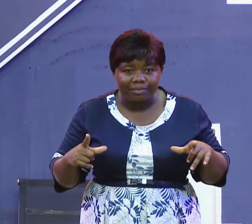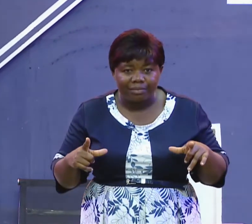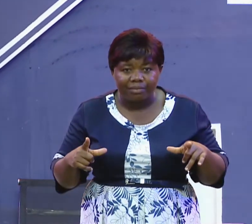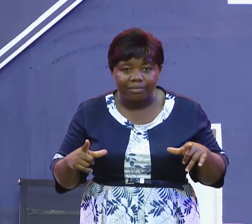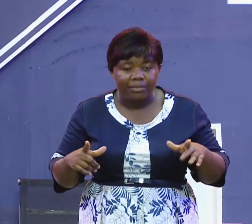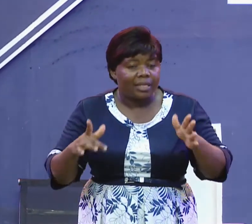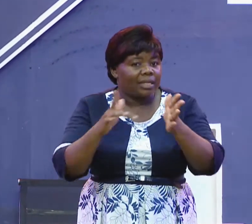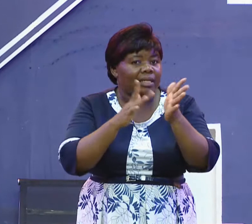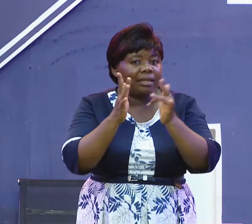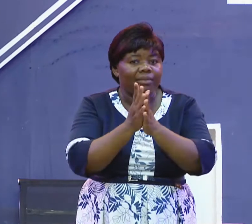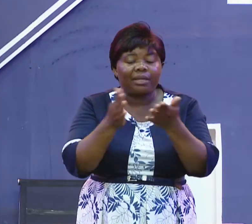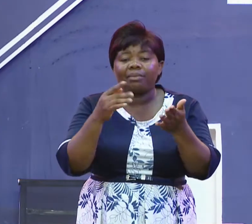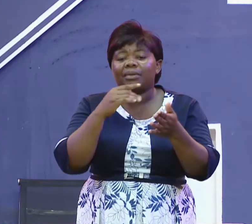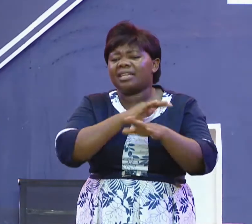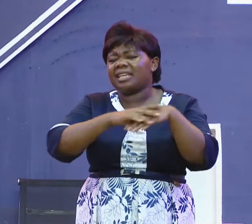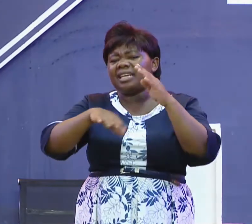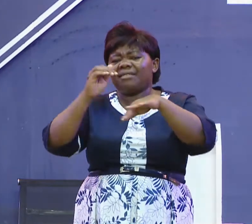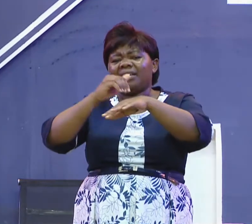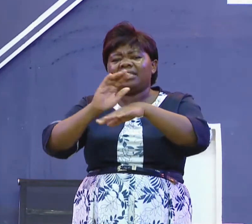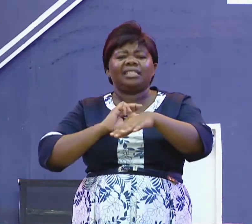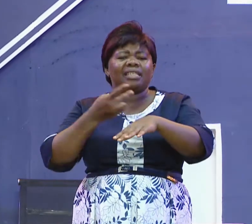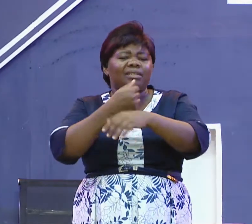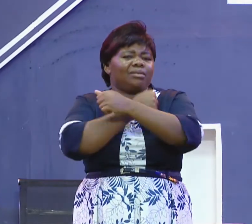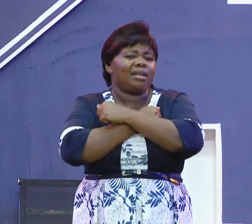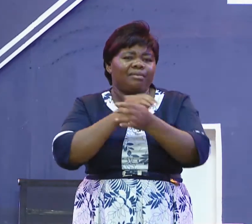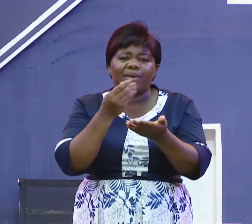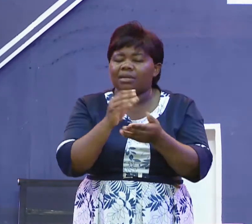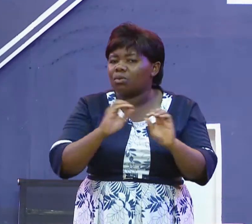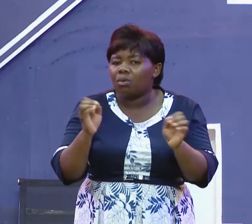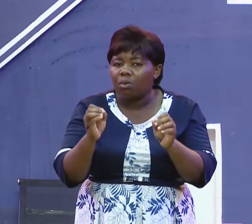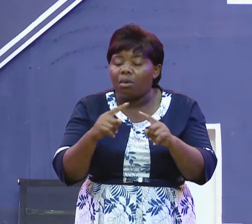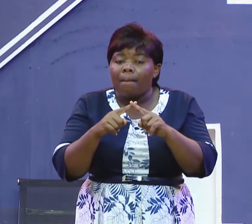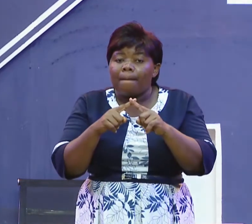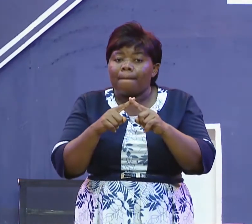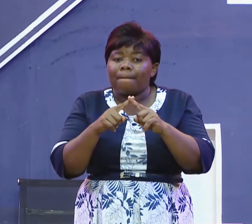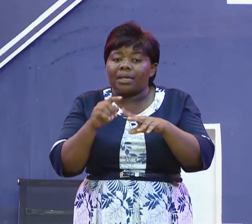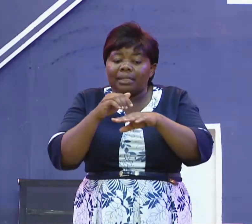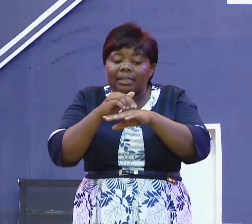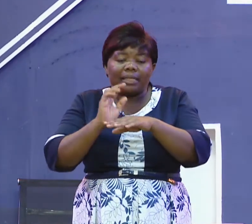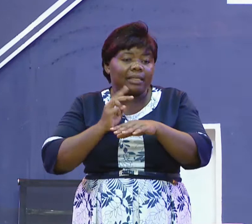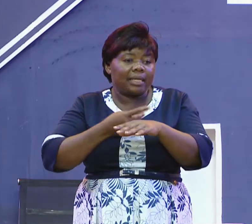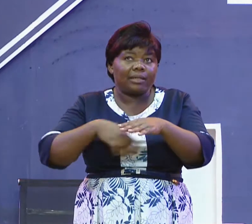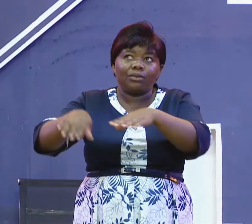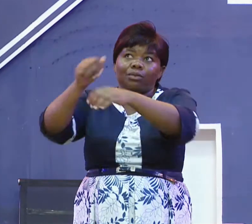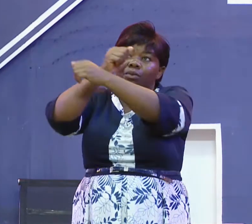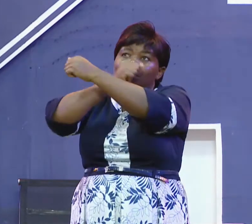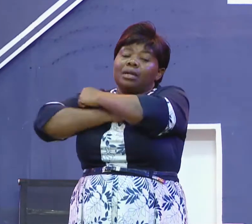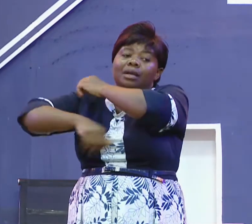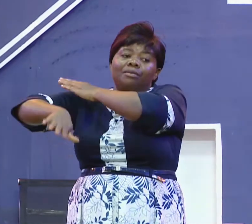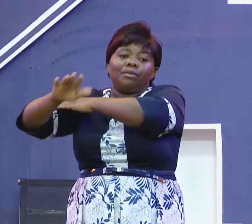one, Bible itatuma kuagala sente. The Bible does not send us to love money. Etutuma okwagala Katonda n'amaanyi